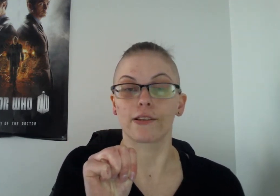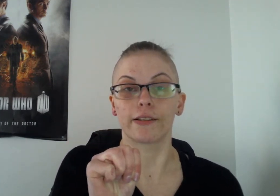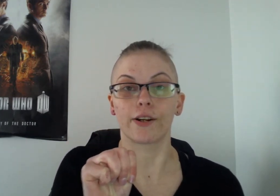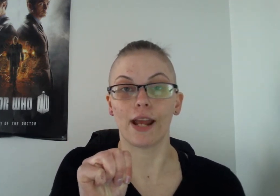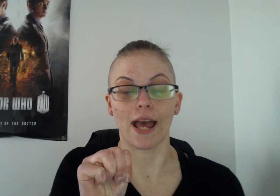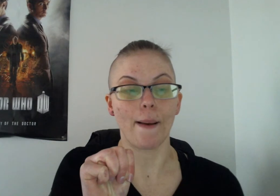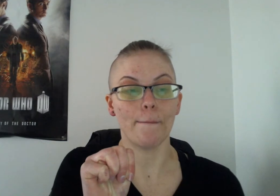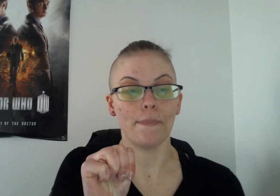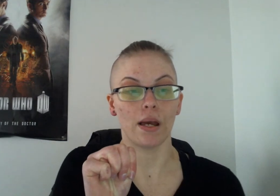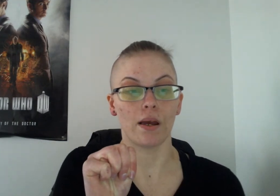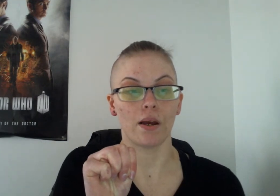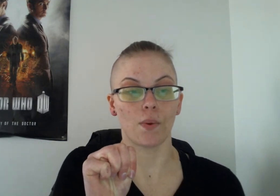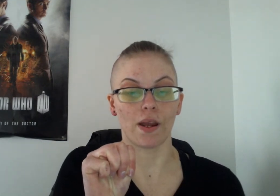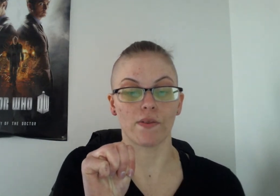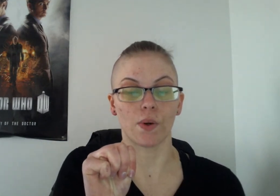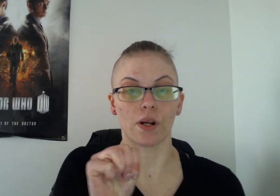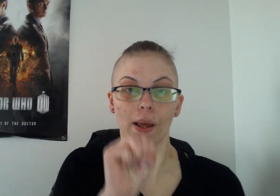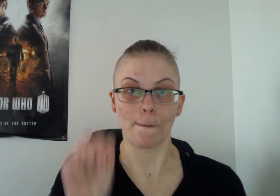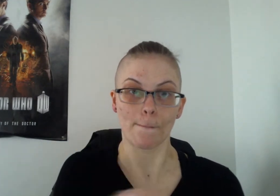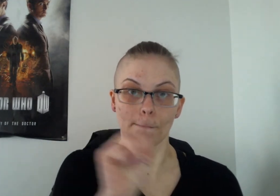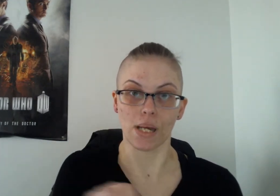letter M, we have the word Monday.